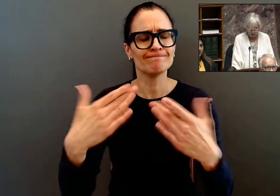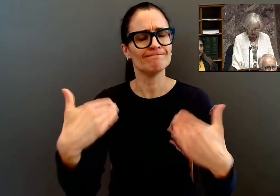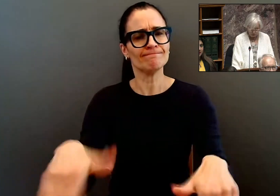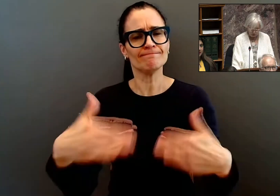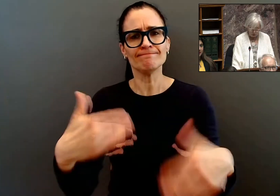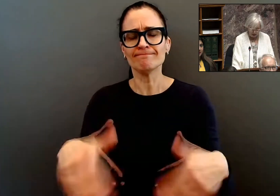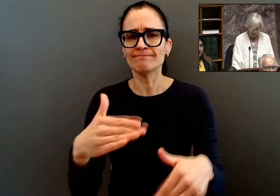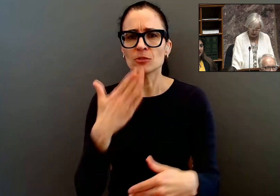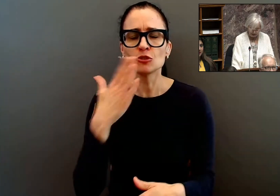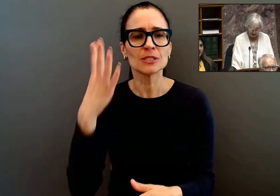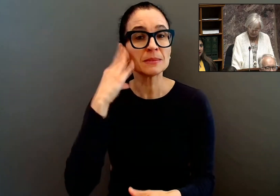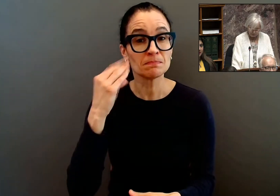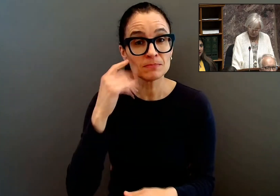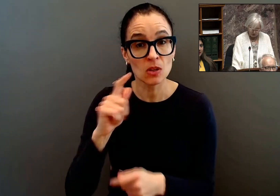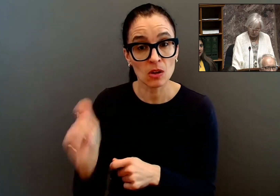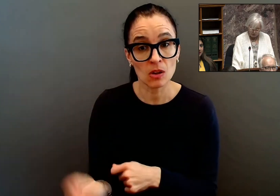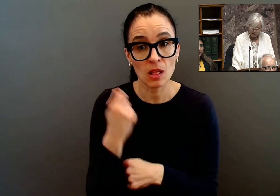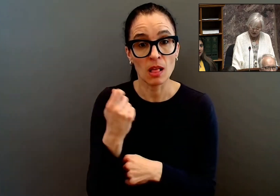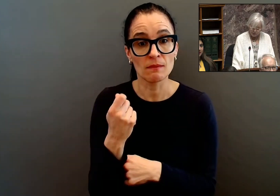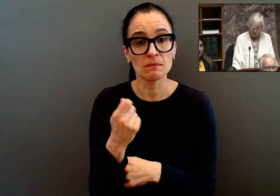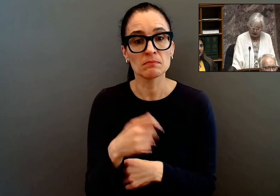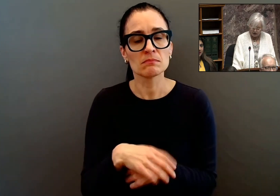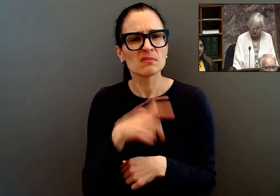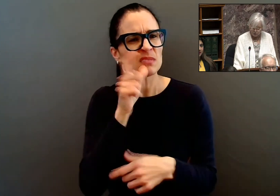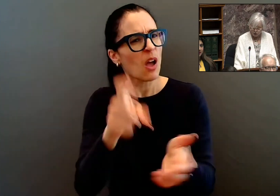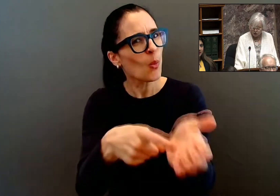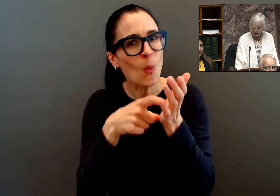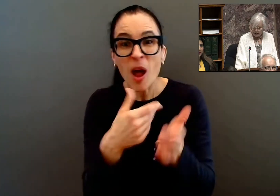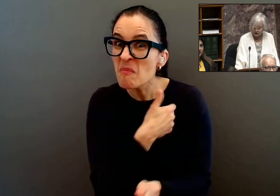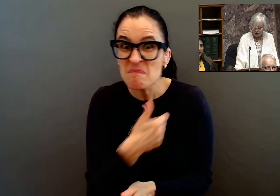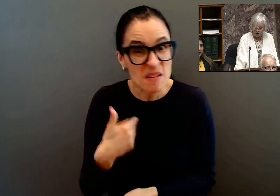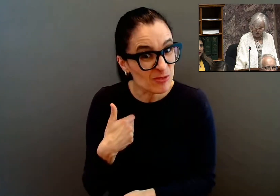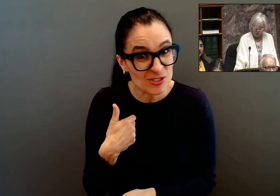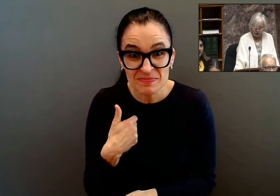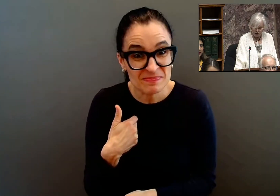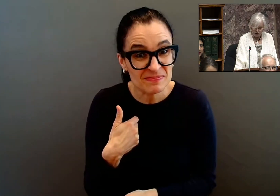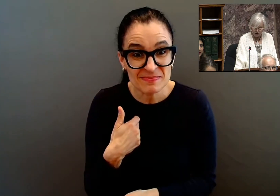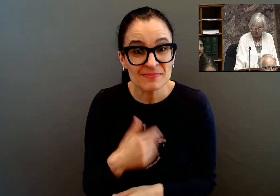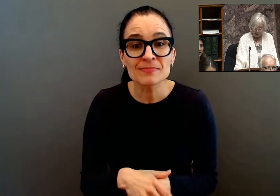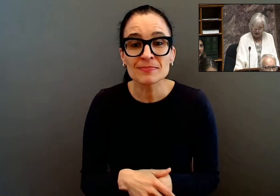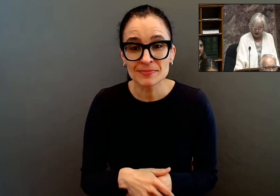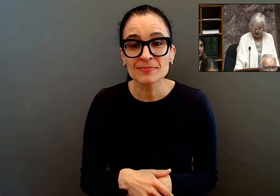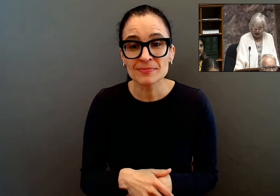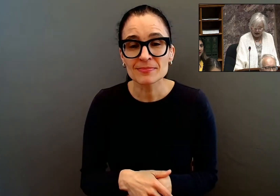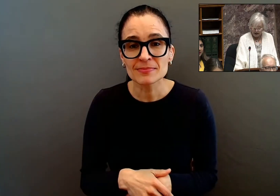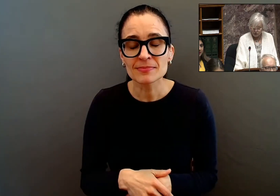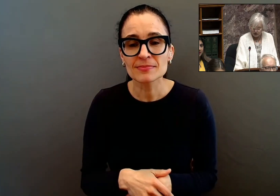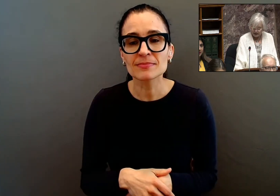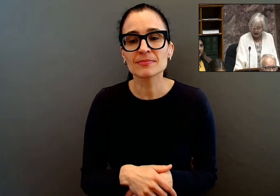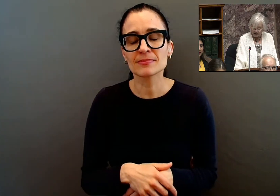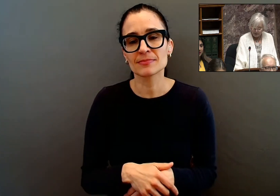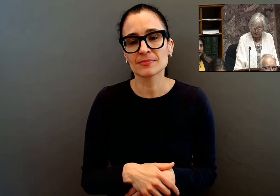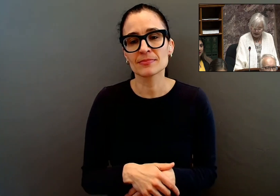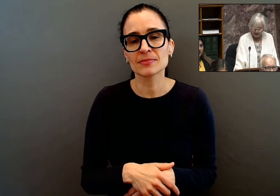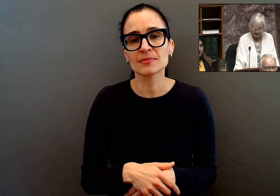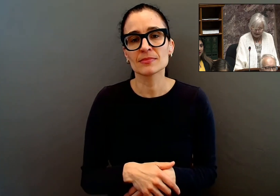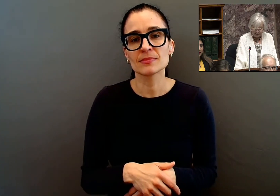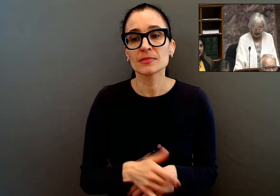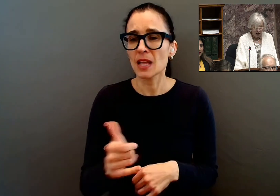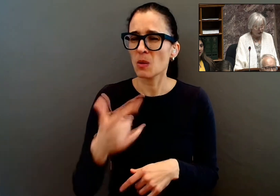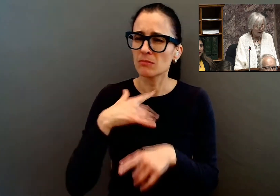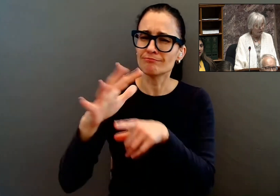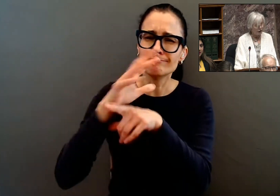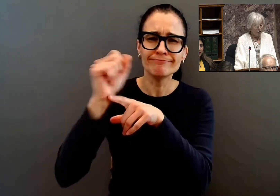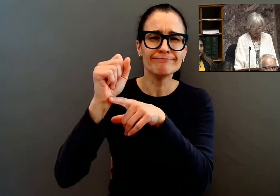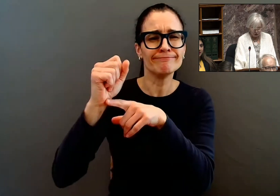membership requirements. With its blend of world-class golf, rich history, and outstanding amenities